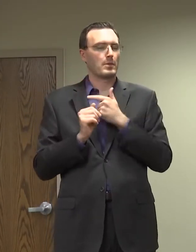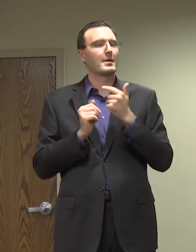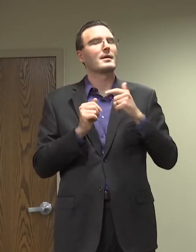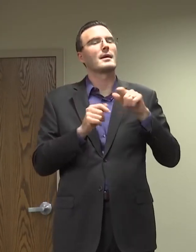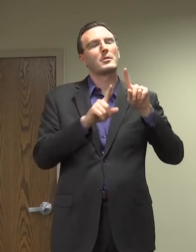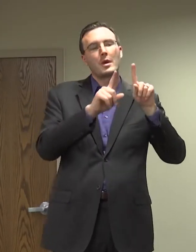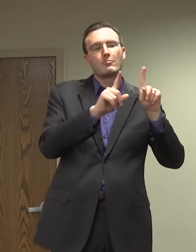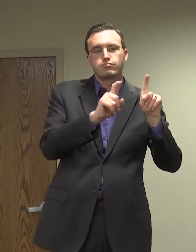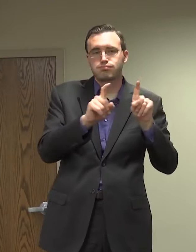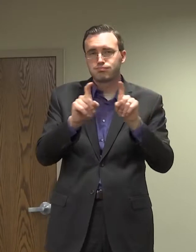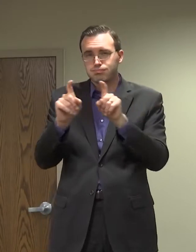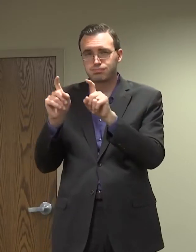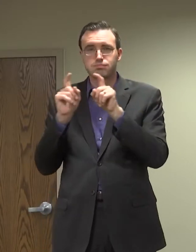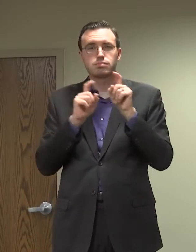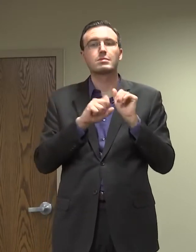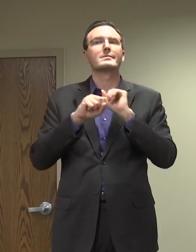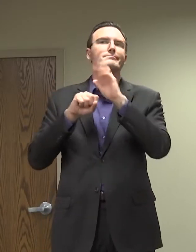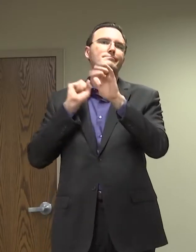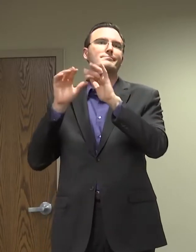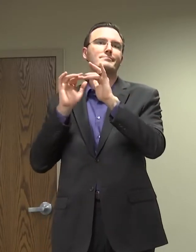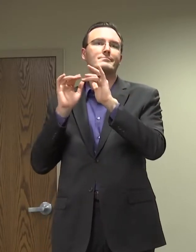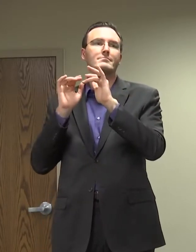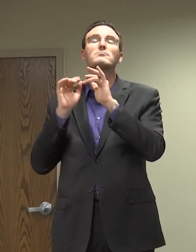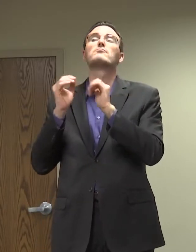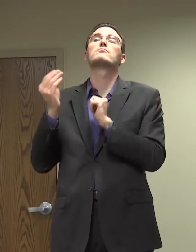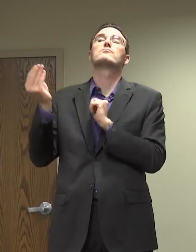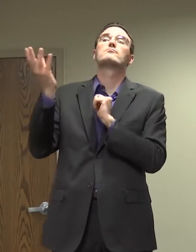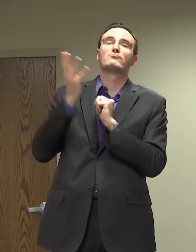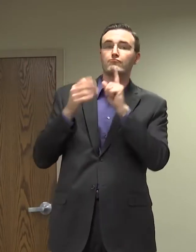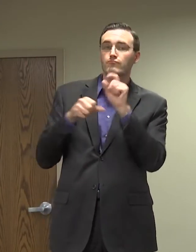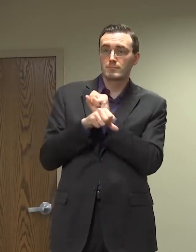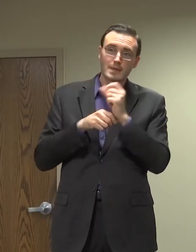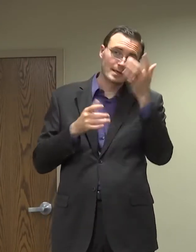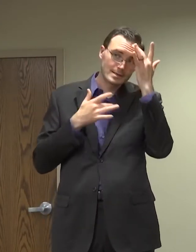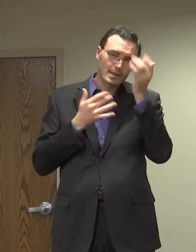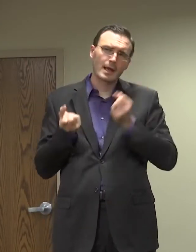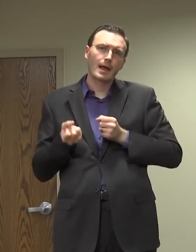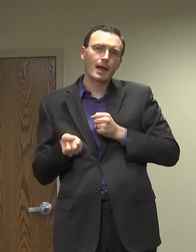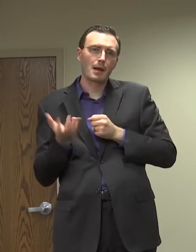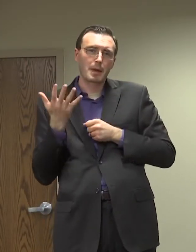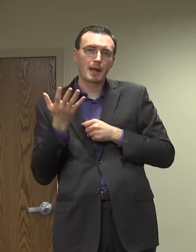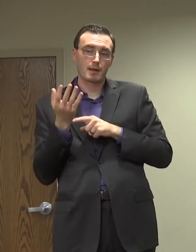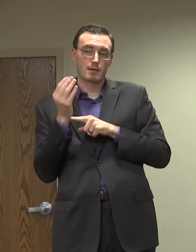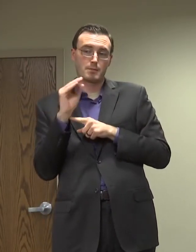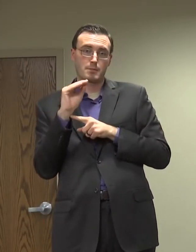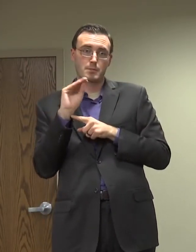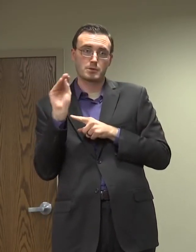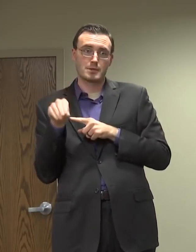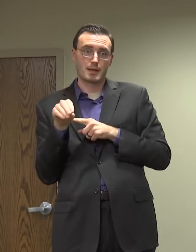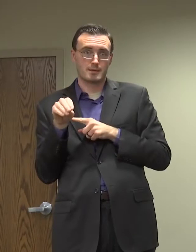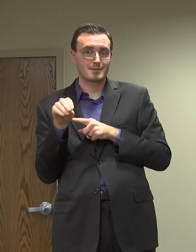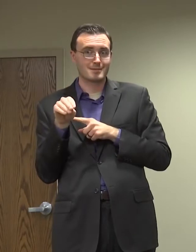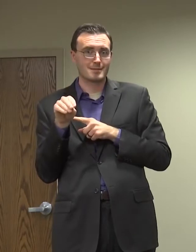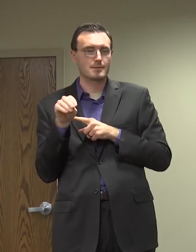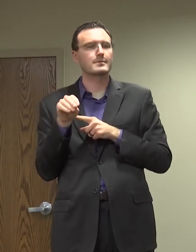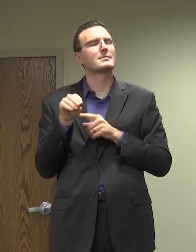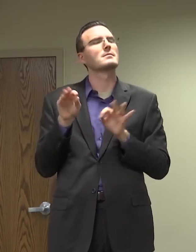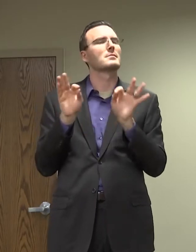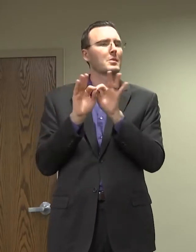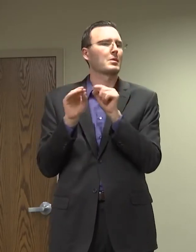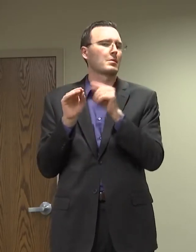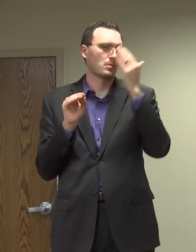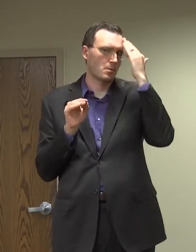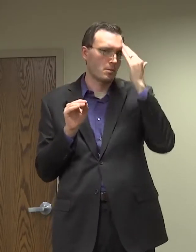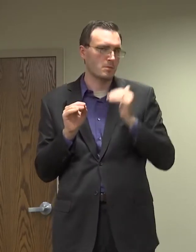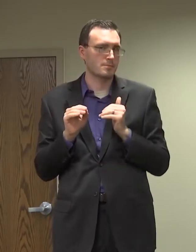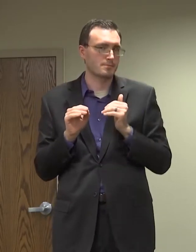return. In addition, a sustained increase in hospital admissions or a reduction in our